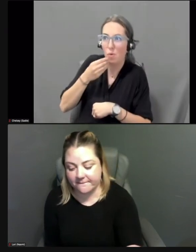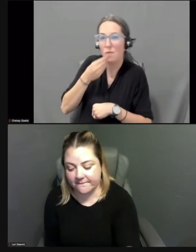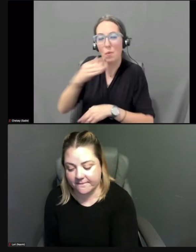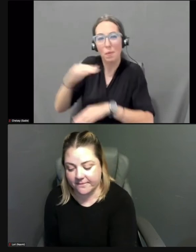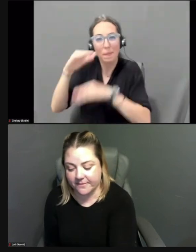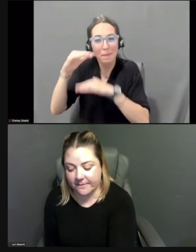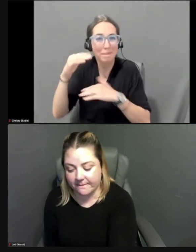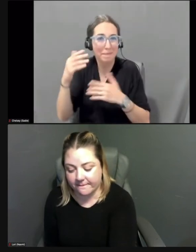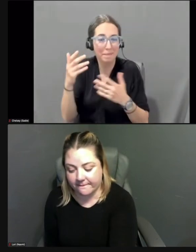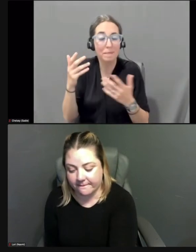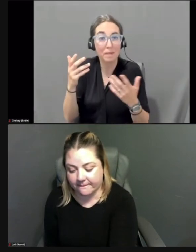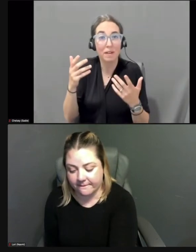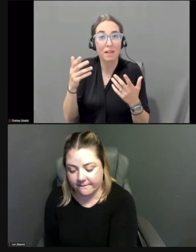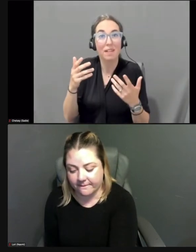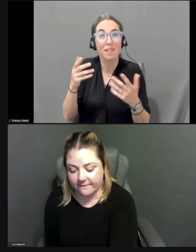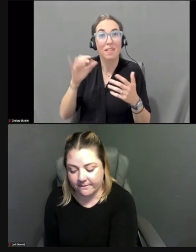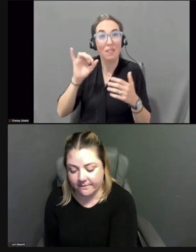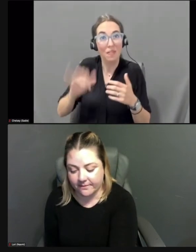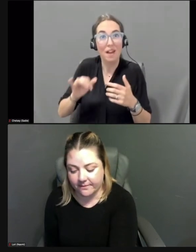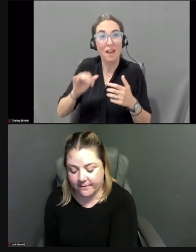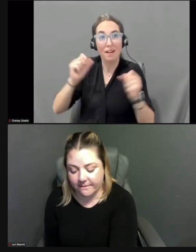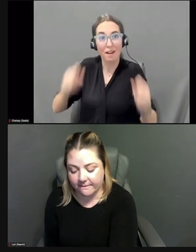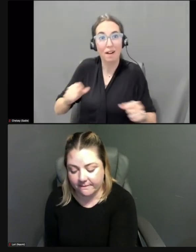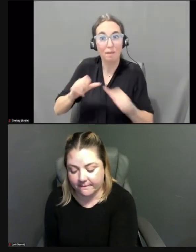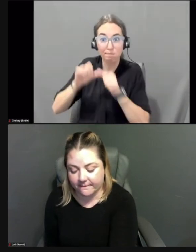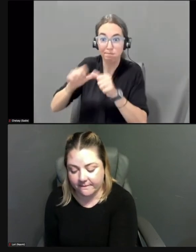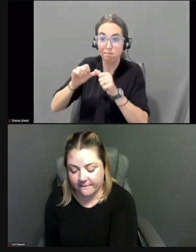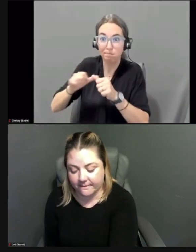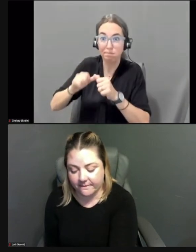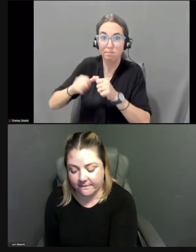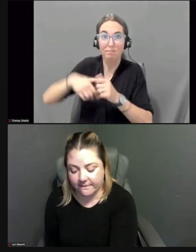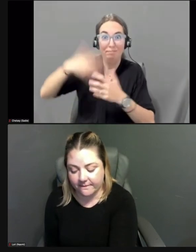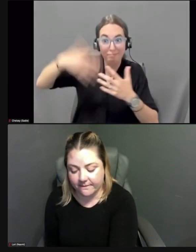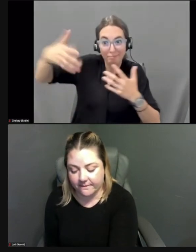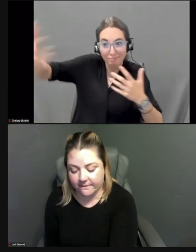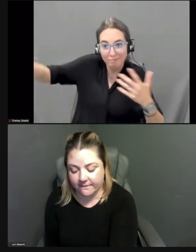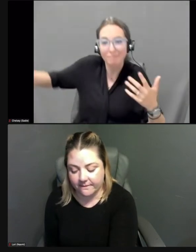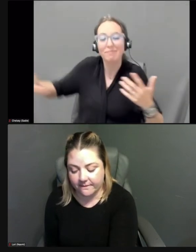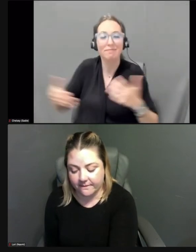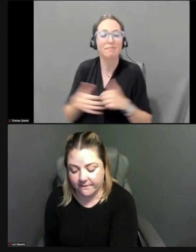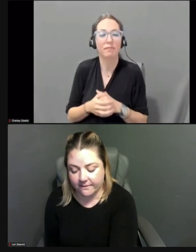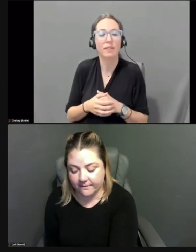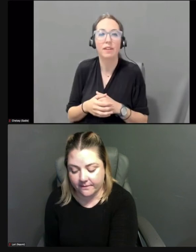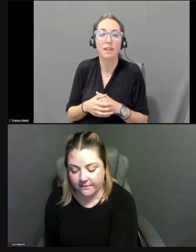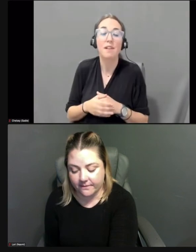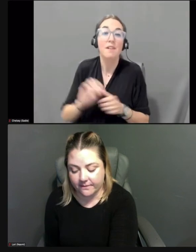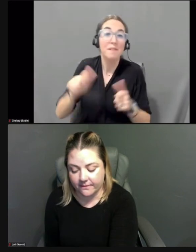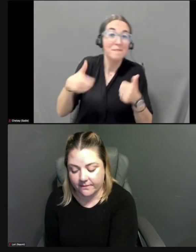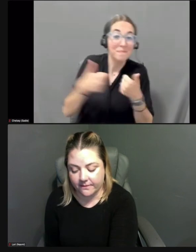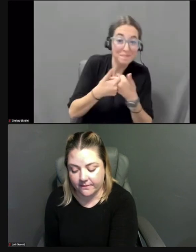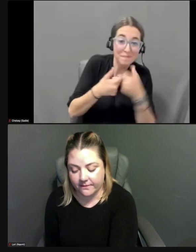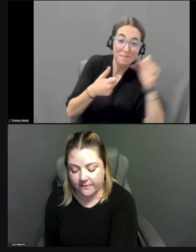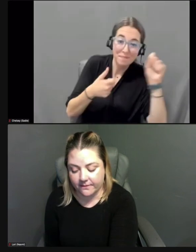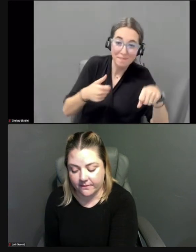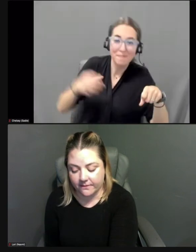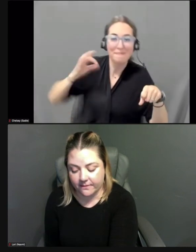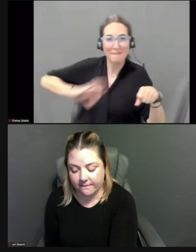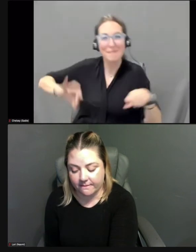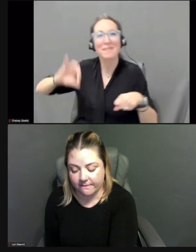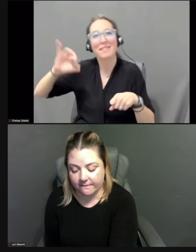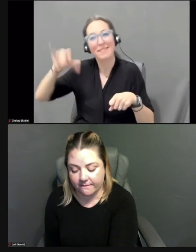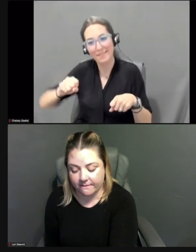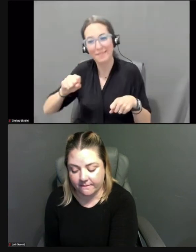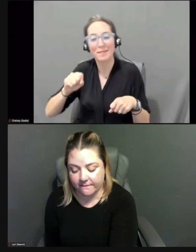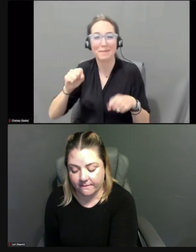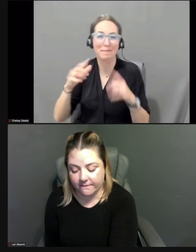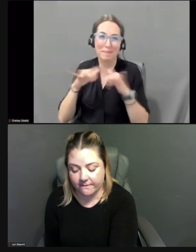and rewarding, because knowing what we know now about this anti-dieting lifestyle, I want people to